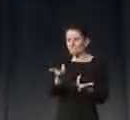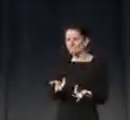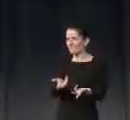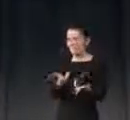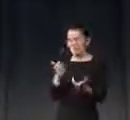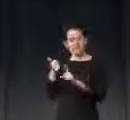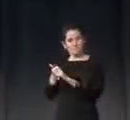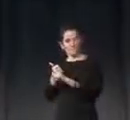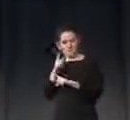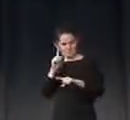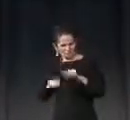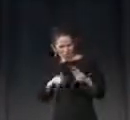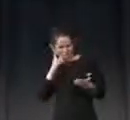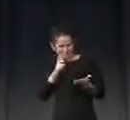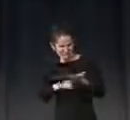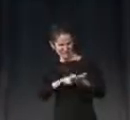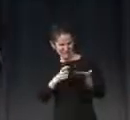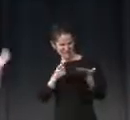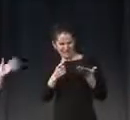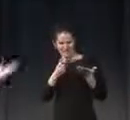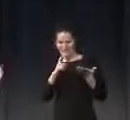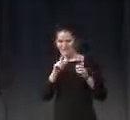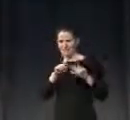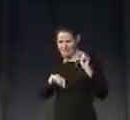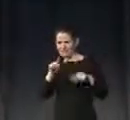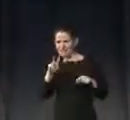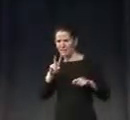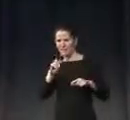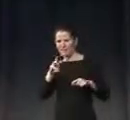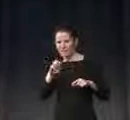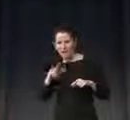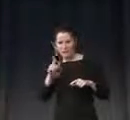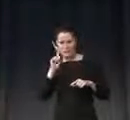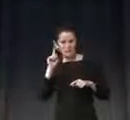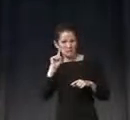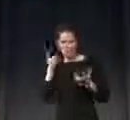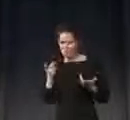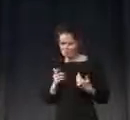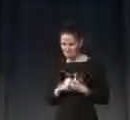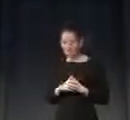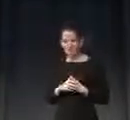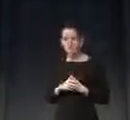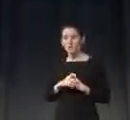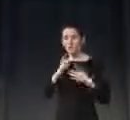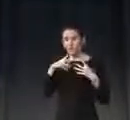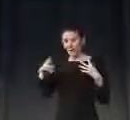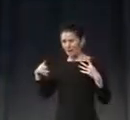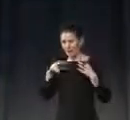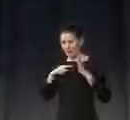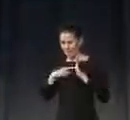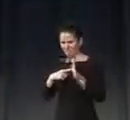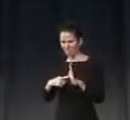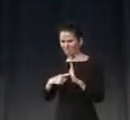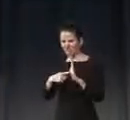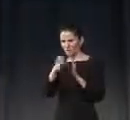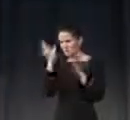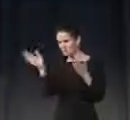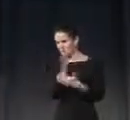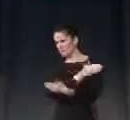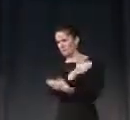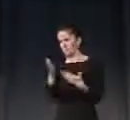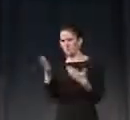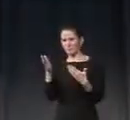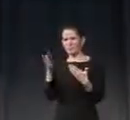the various vowel sounds by their tracings. The waveforms did not depict the spectrum of speech, nor reveal patterns of